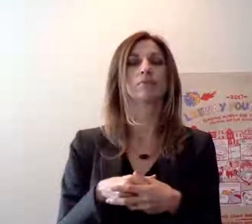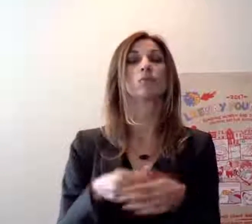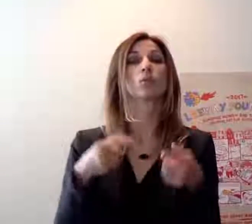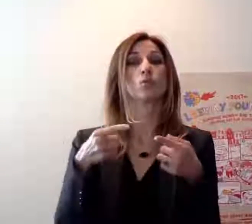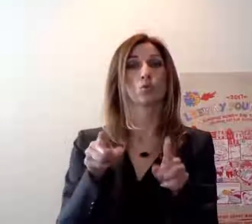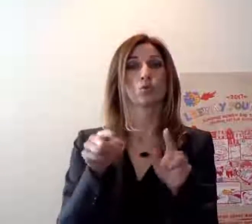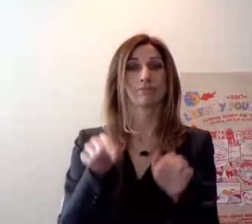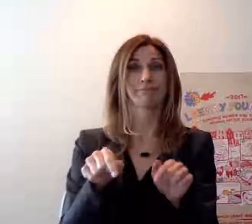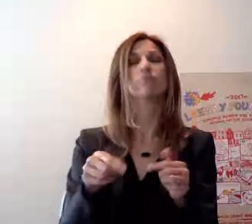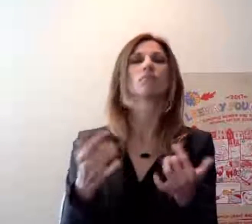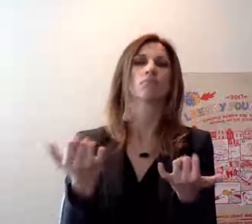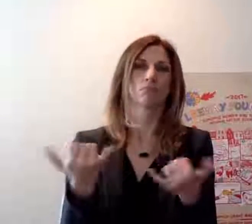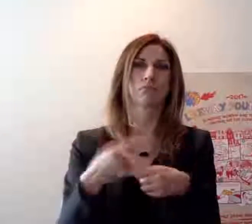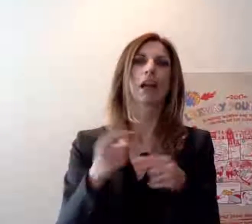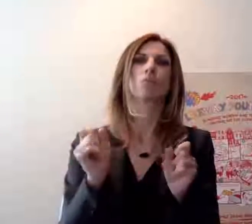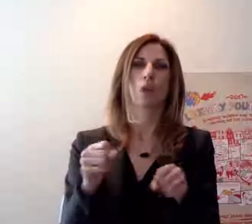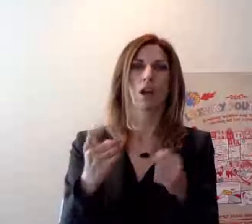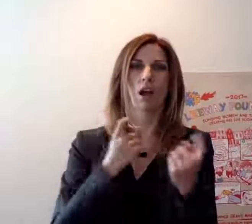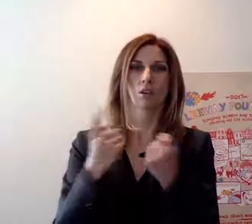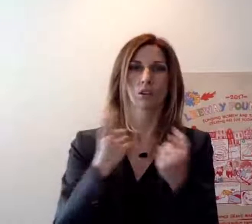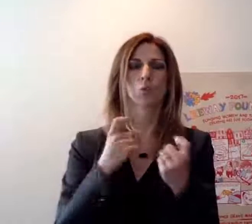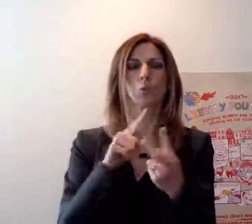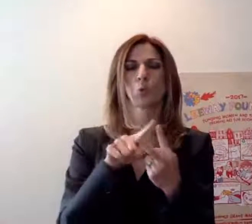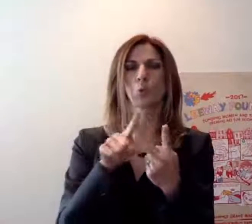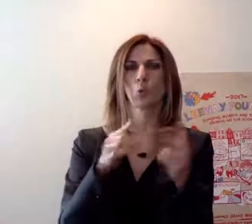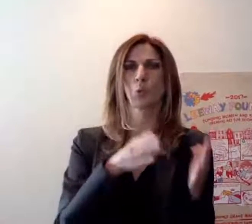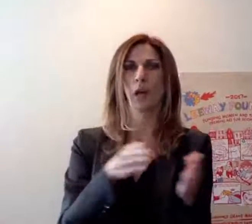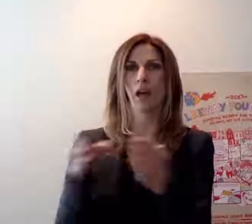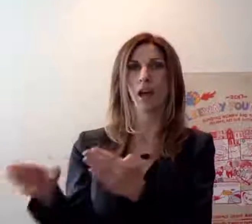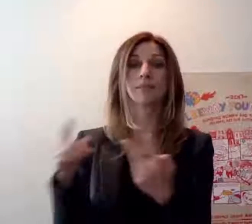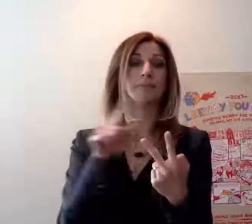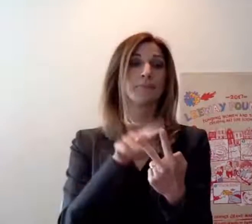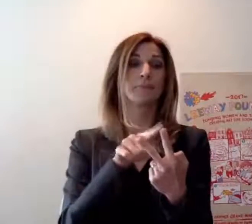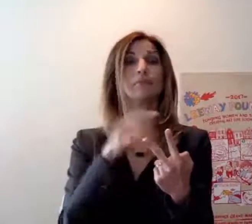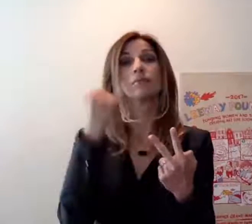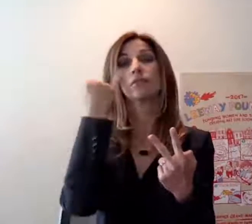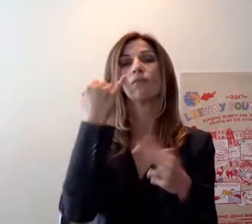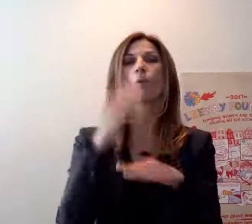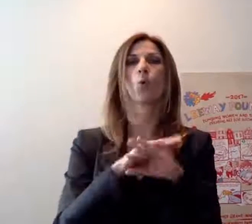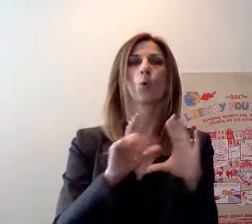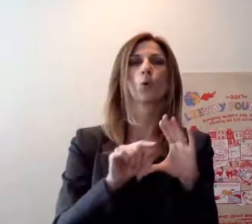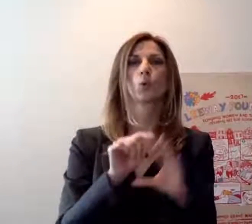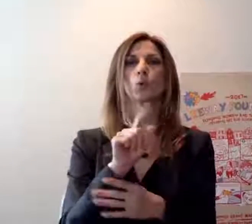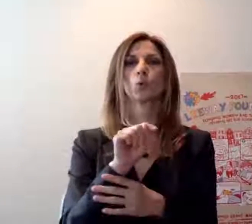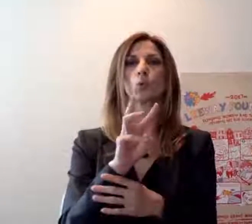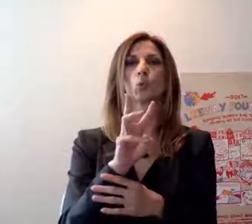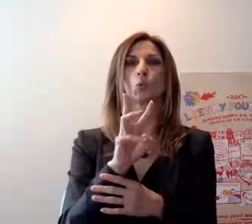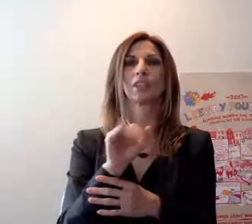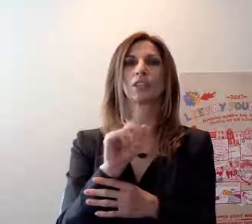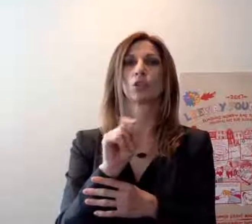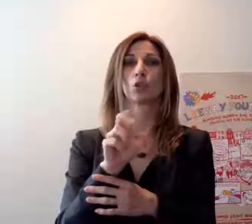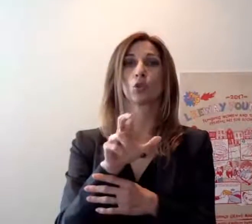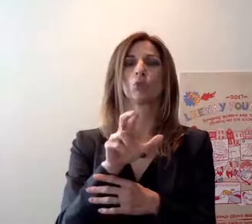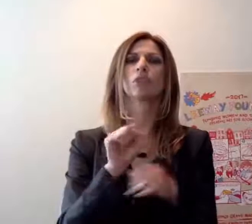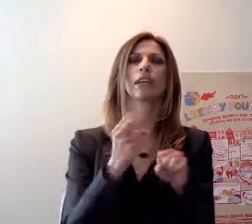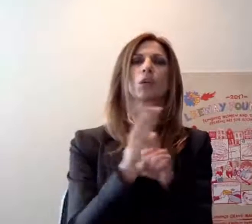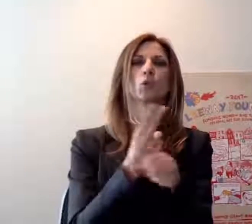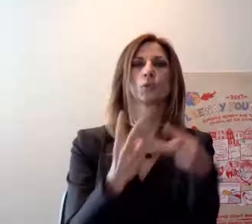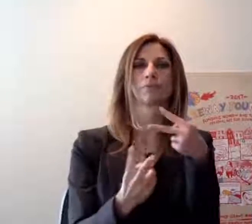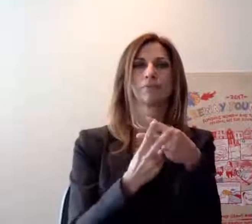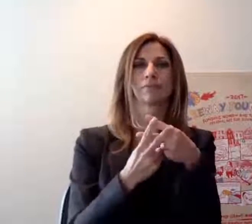ask questions in two different ways. One is that if you're on Twitter, you can tweet at us and use the